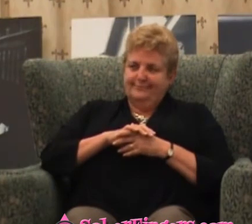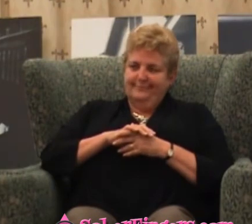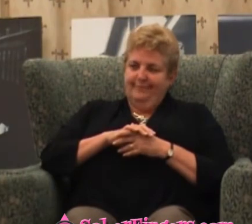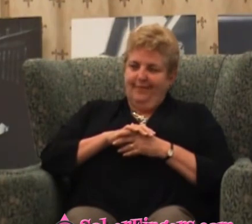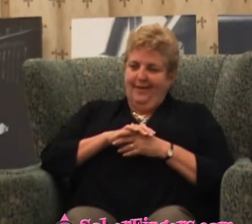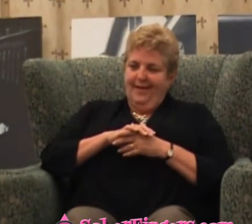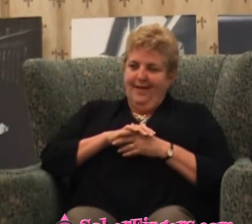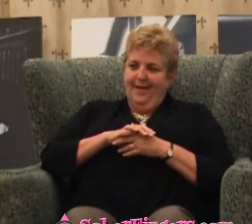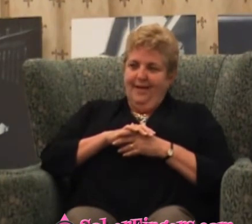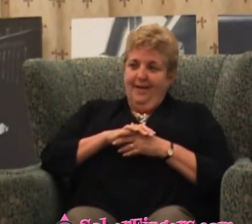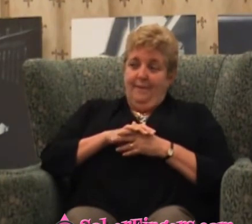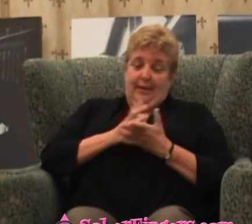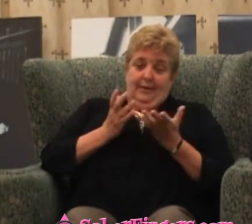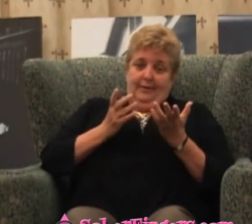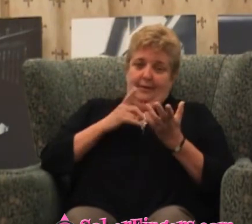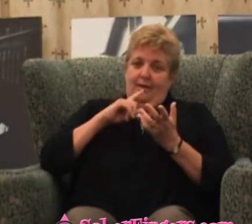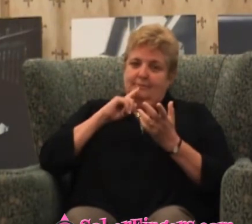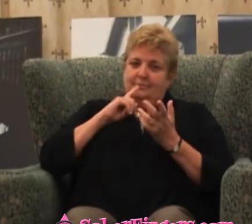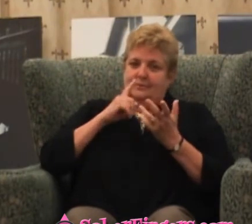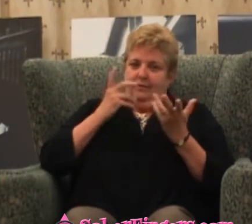After all, I know I'm such a catch. I'm 10 months sober.